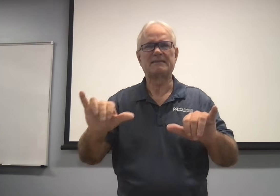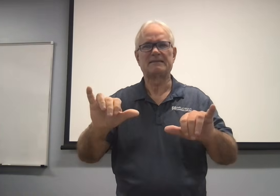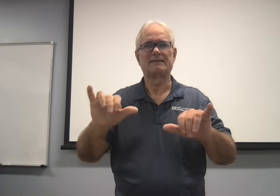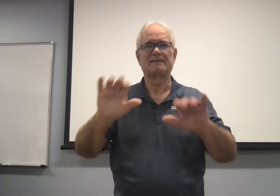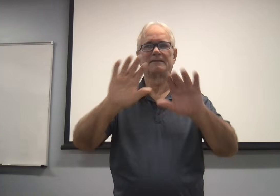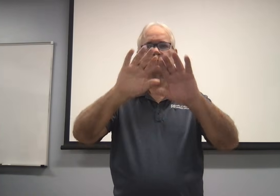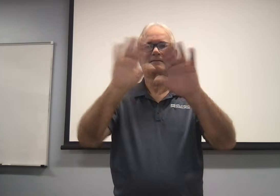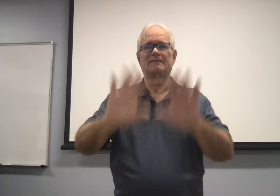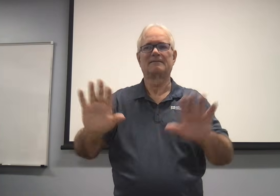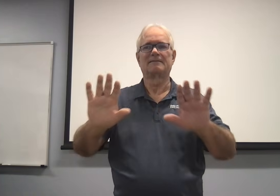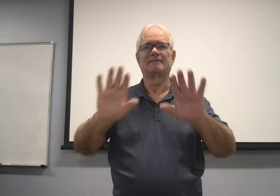Busy.